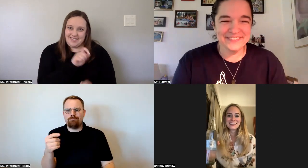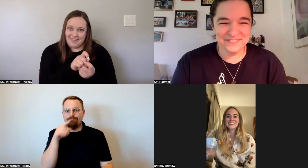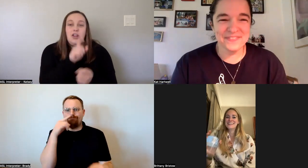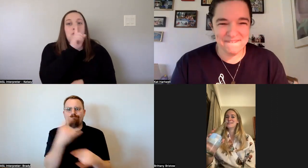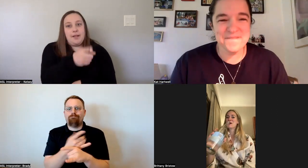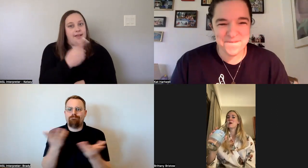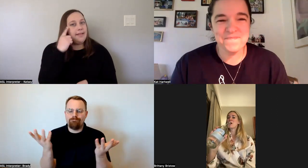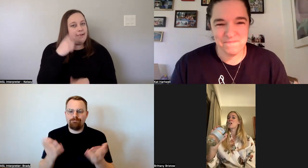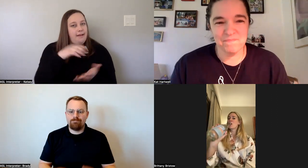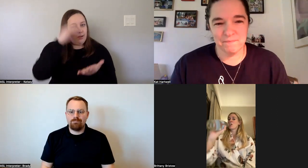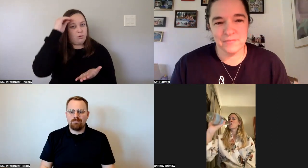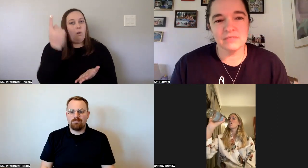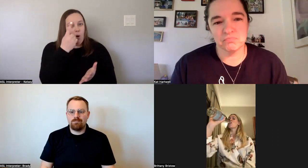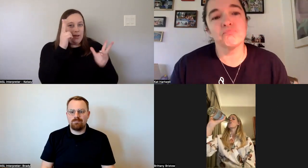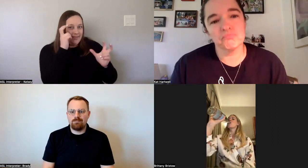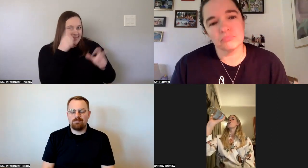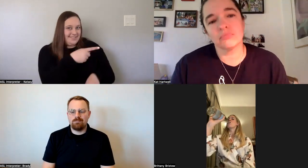Dustin.